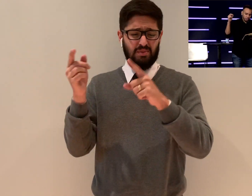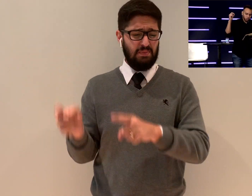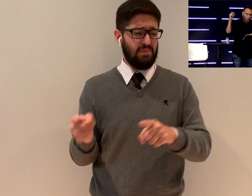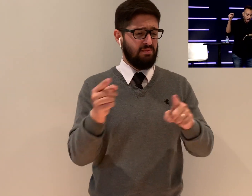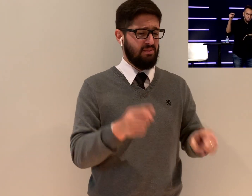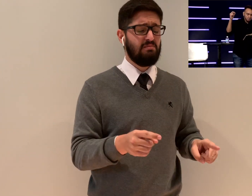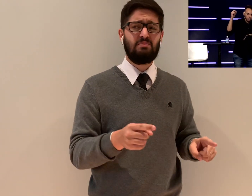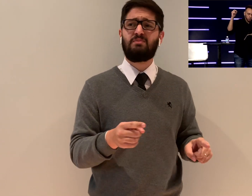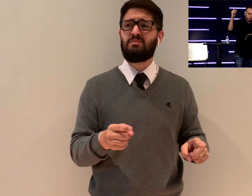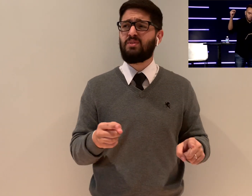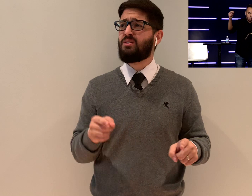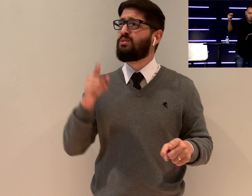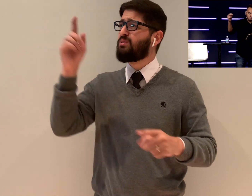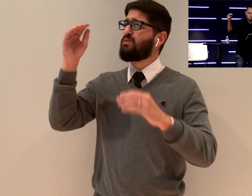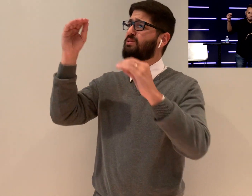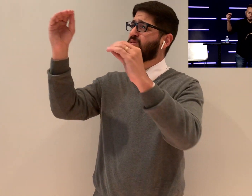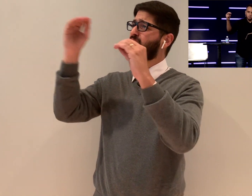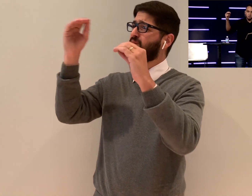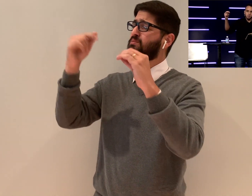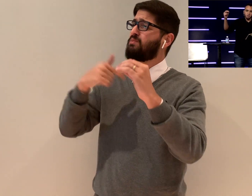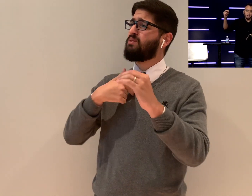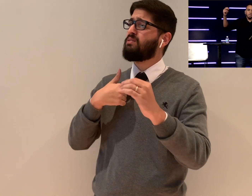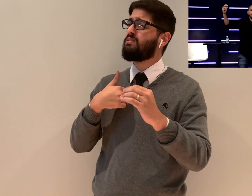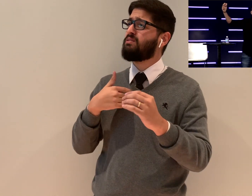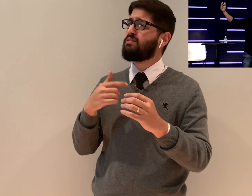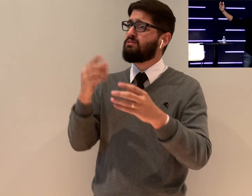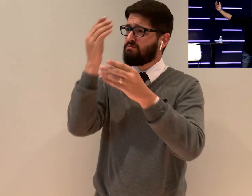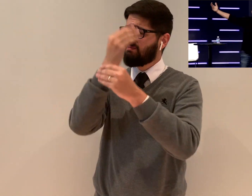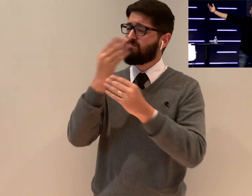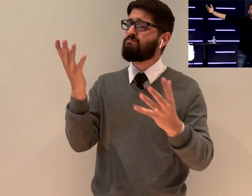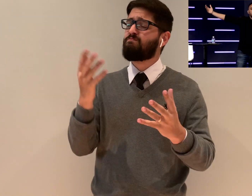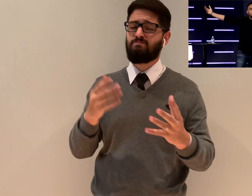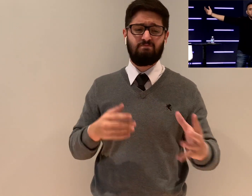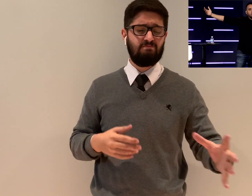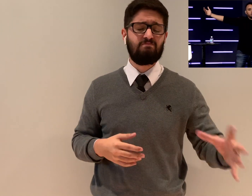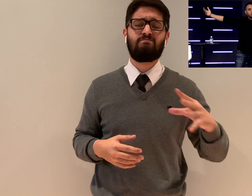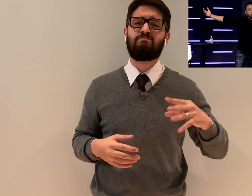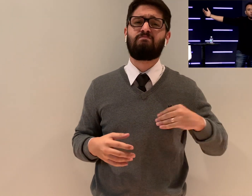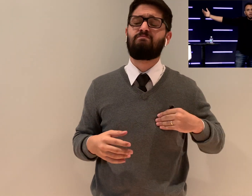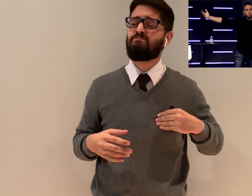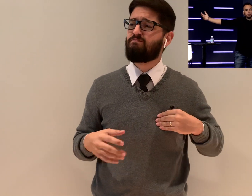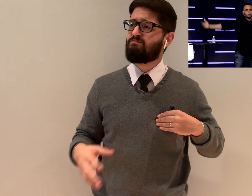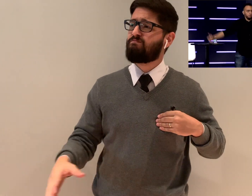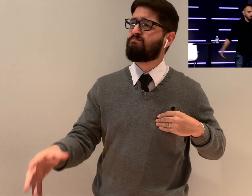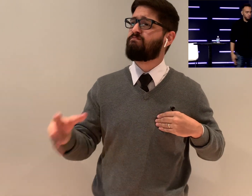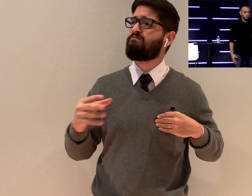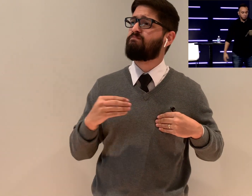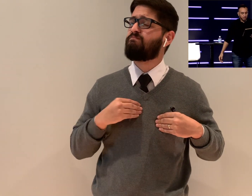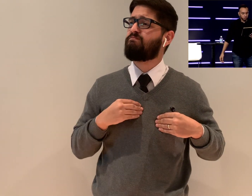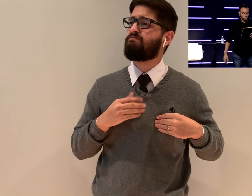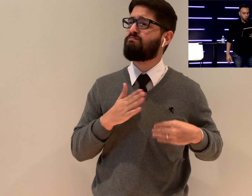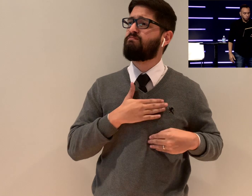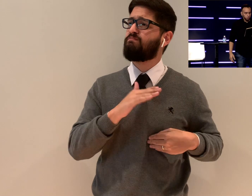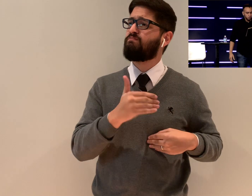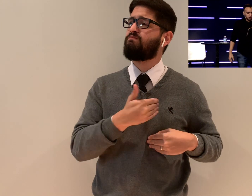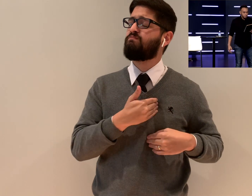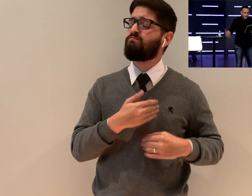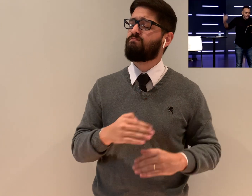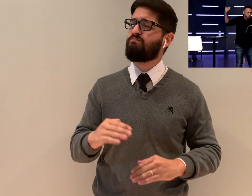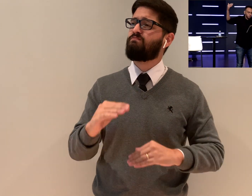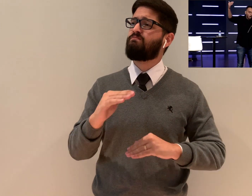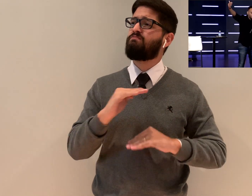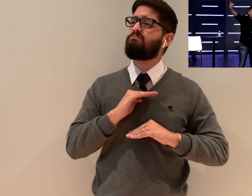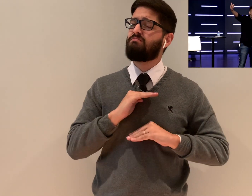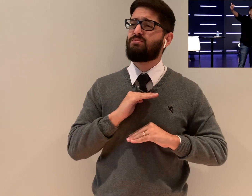thou hast taught me to say, it is well with my soul.